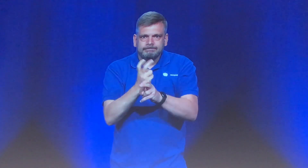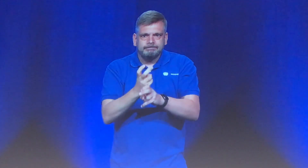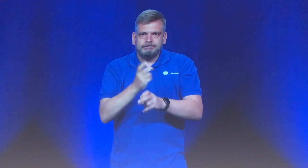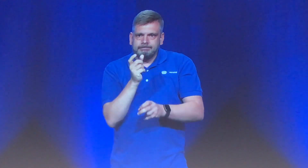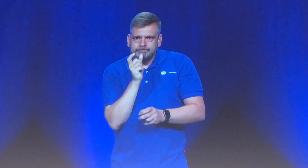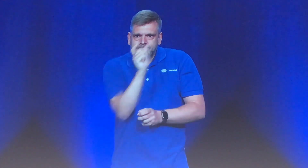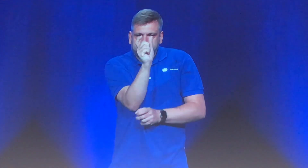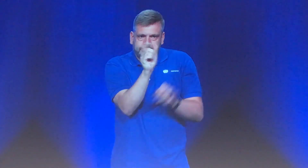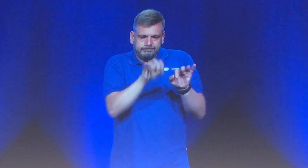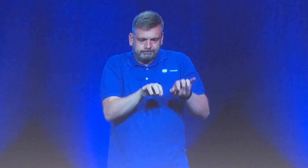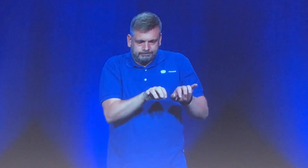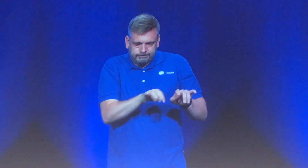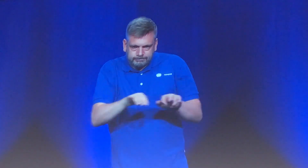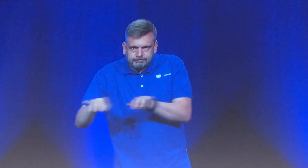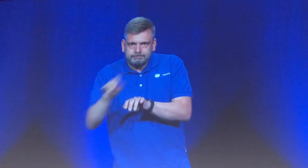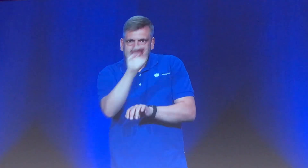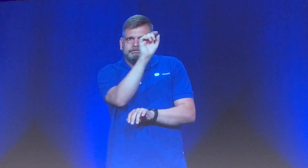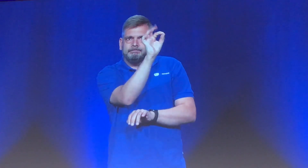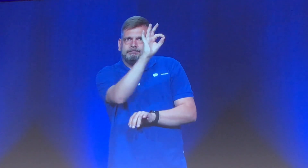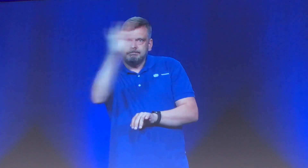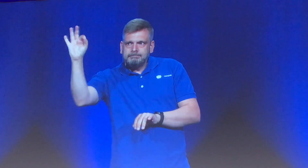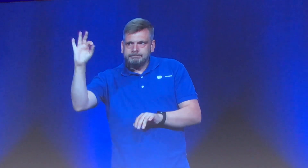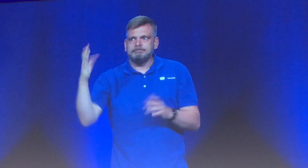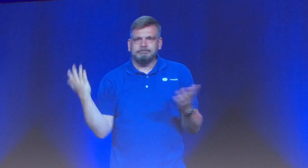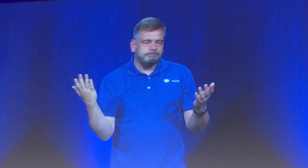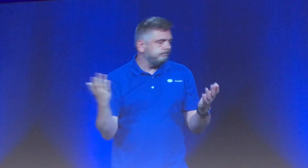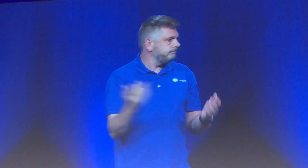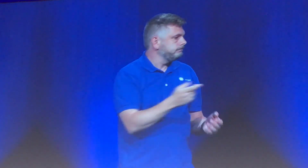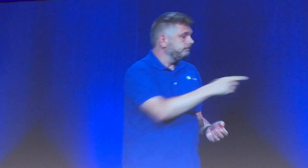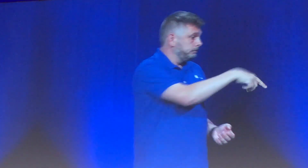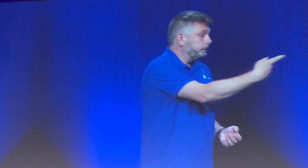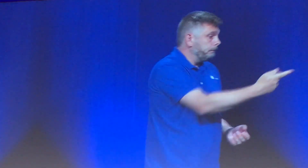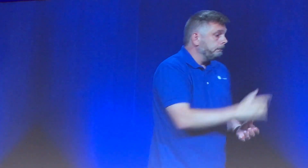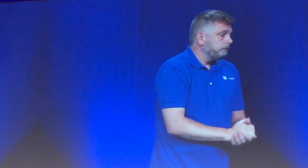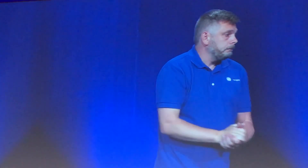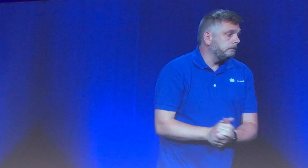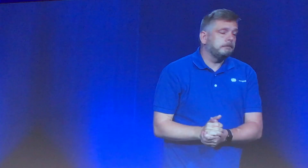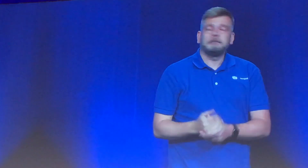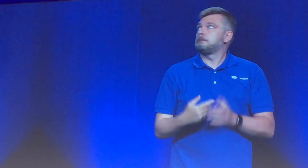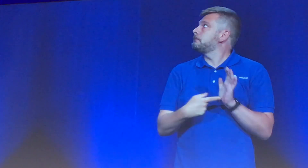iconic website that would actually use symbols and tokens.